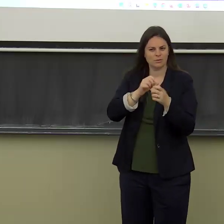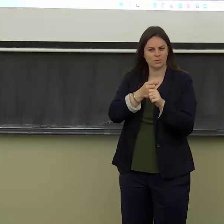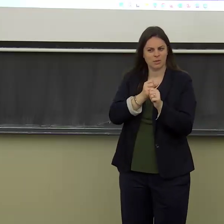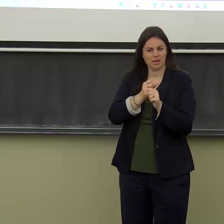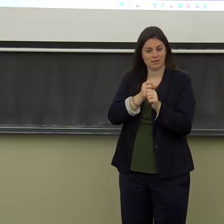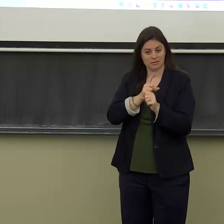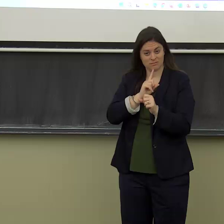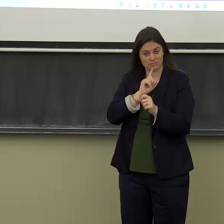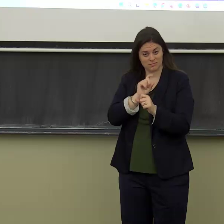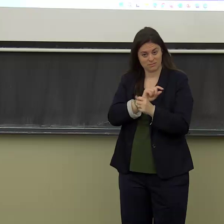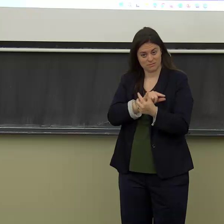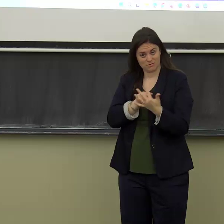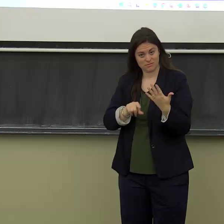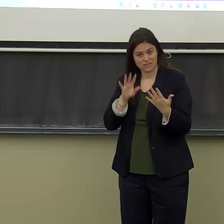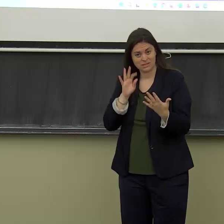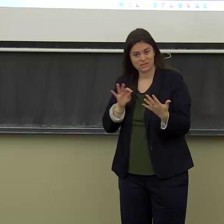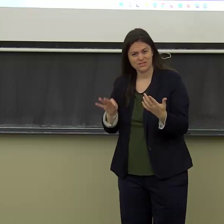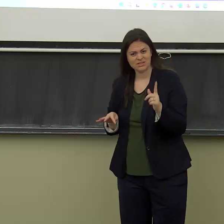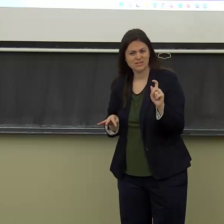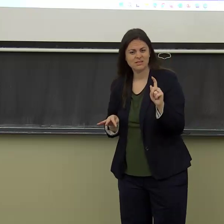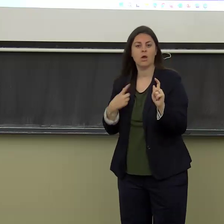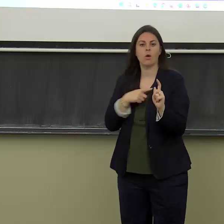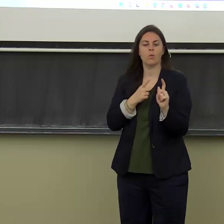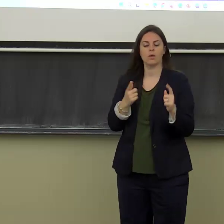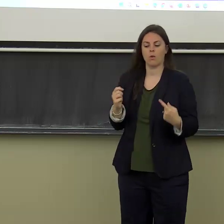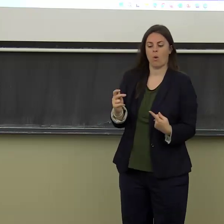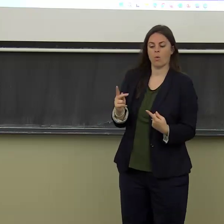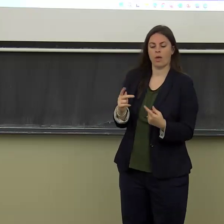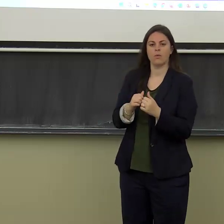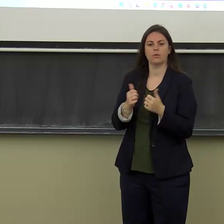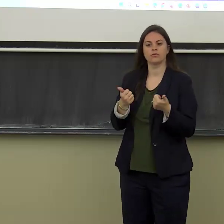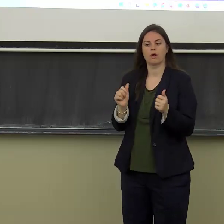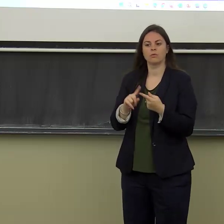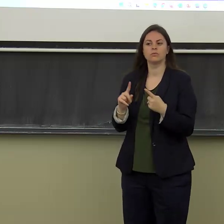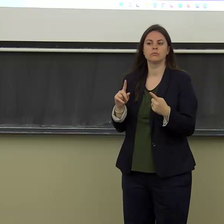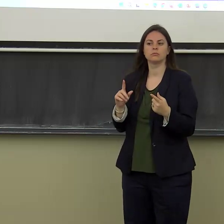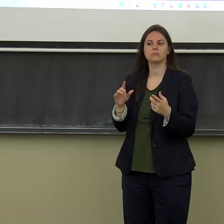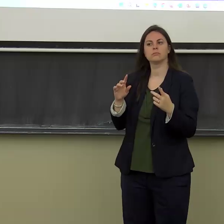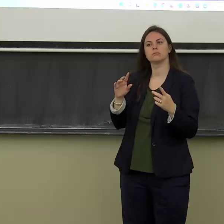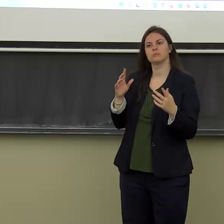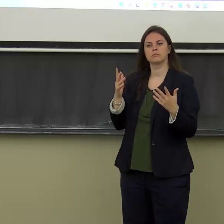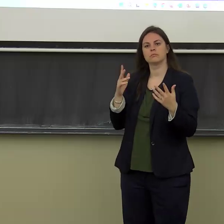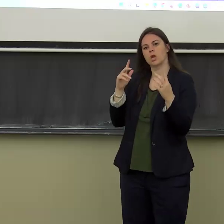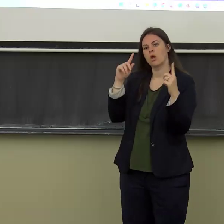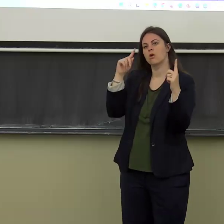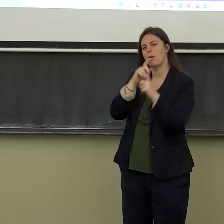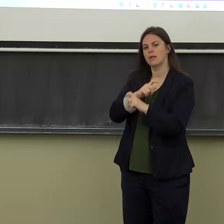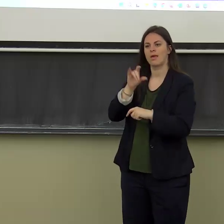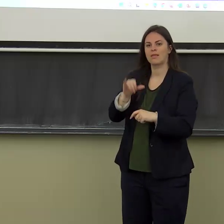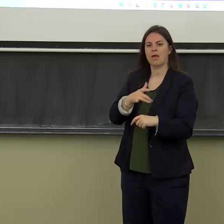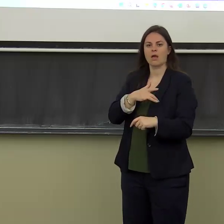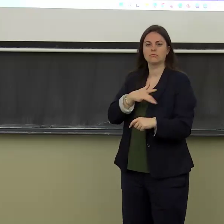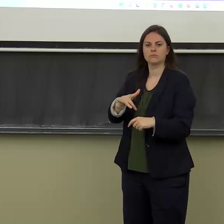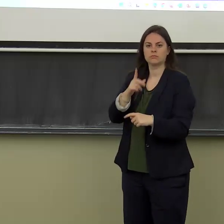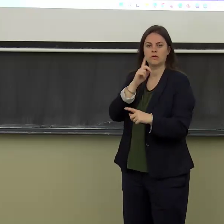And are we okay with that? Like trying to complicate that trade, I think, is where I'm like, just to offer.